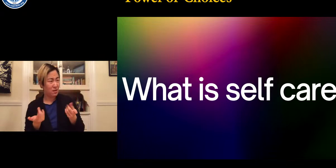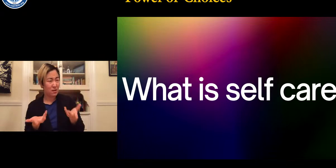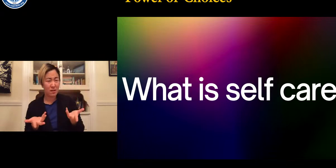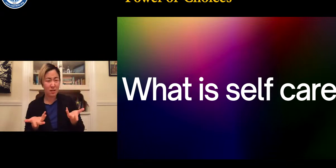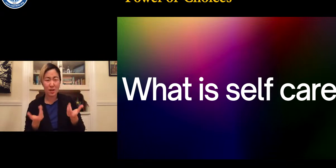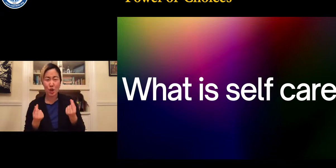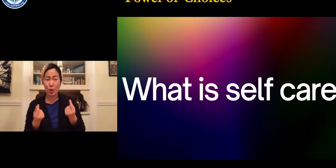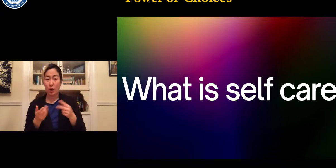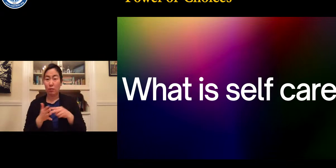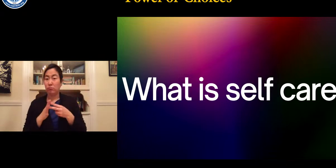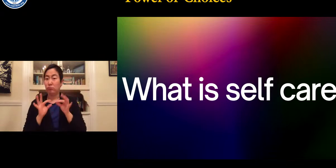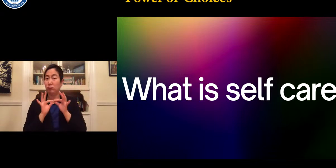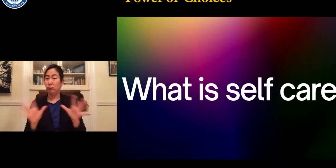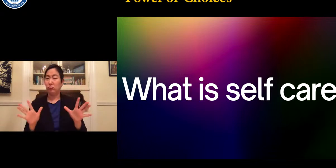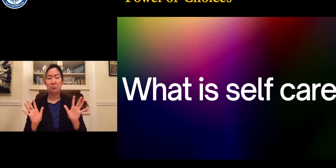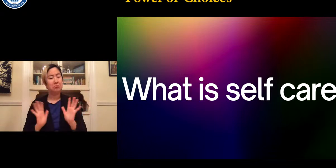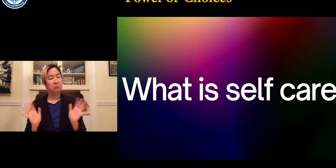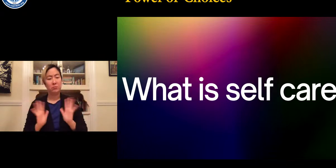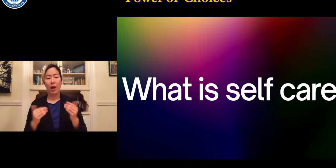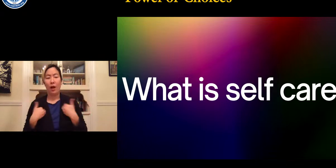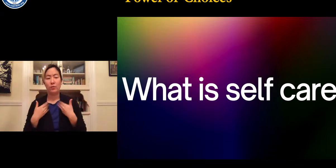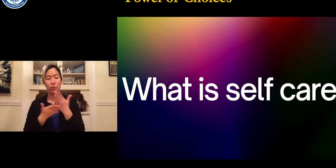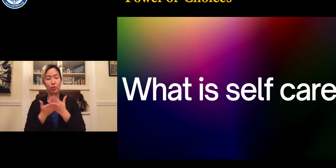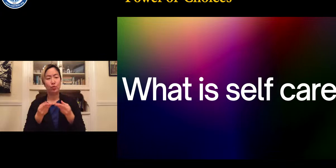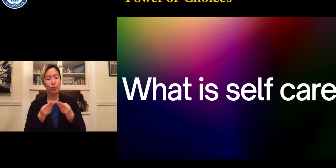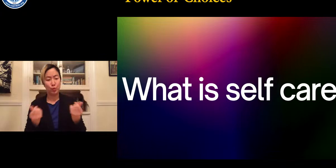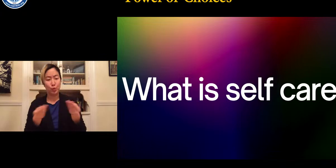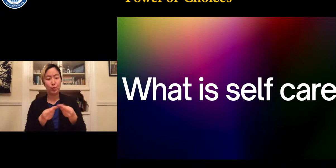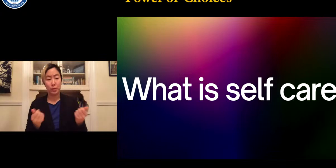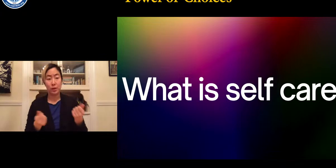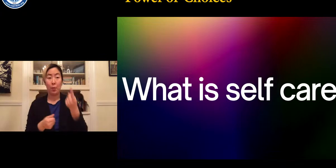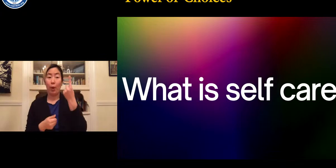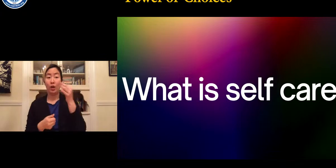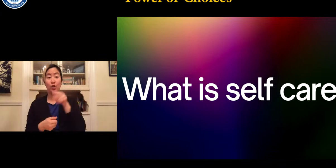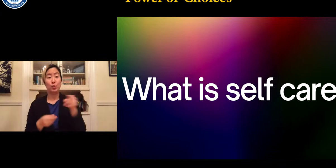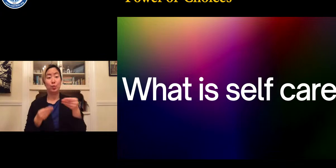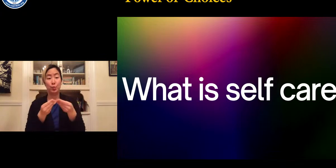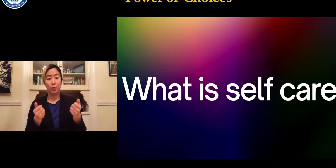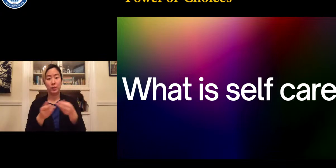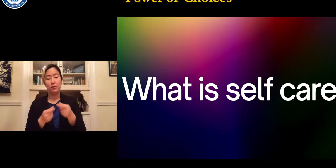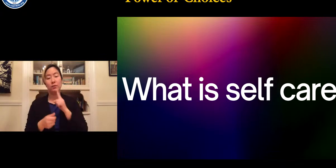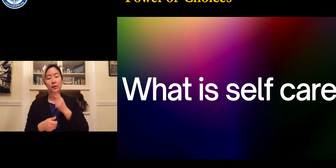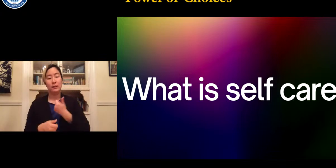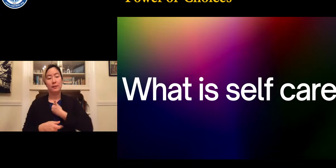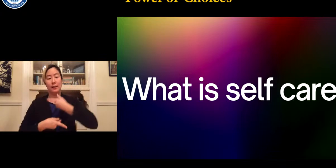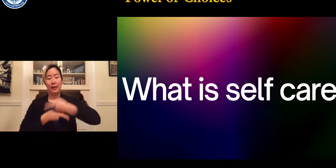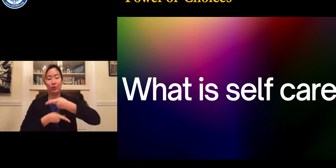In general, in terms of mental health, I'm going to share some information.